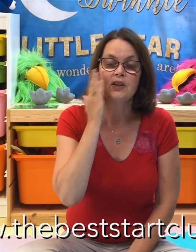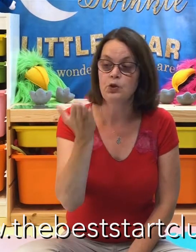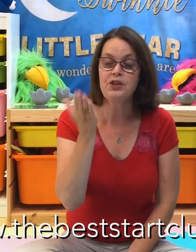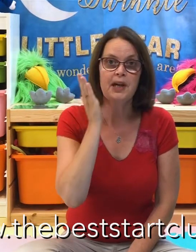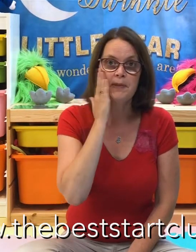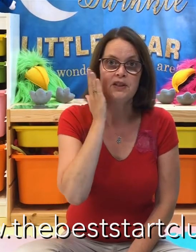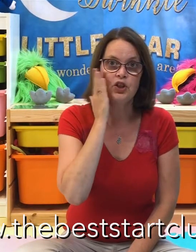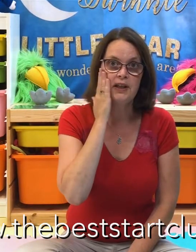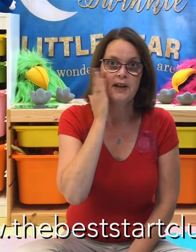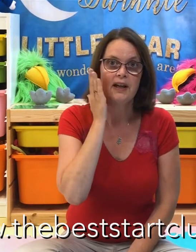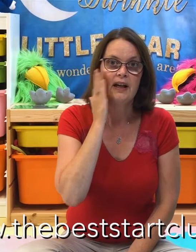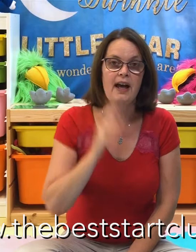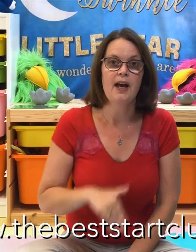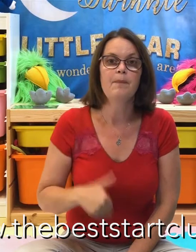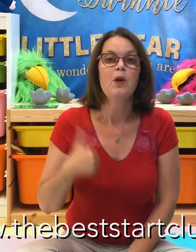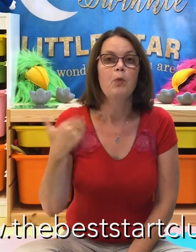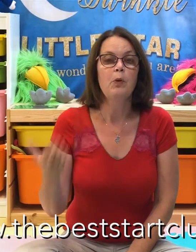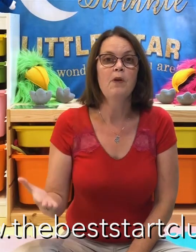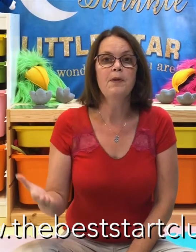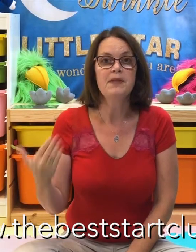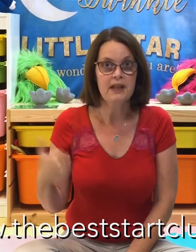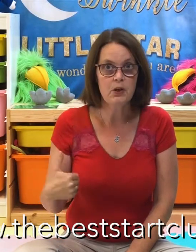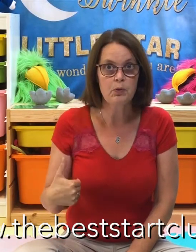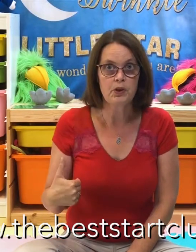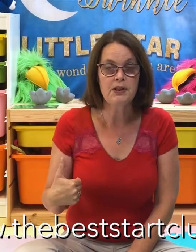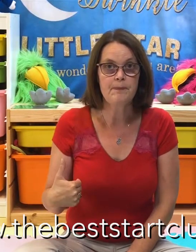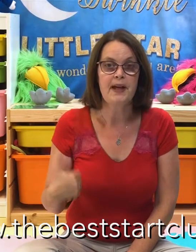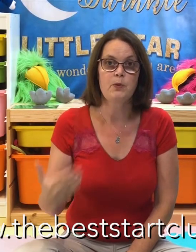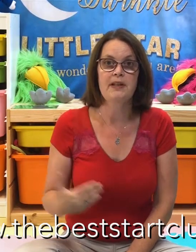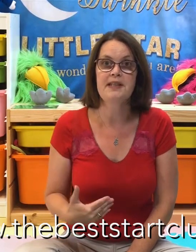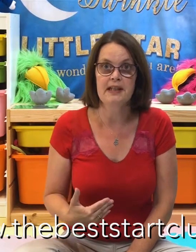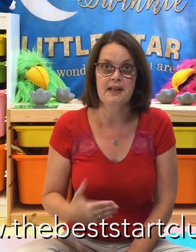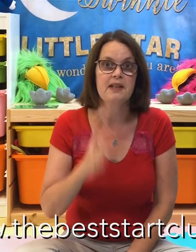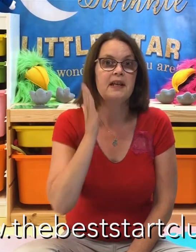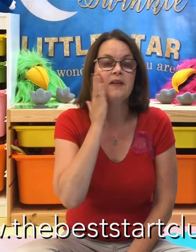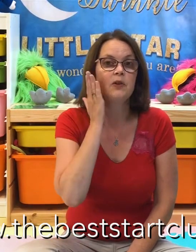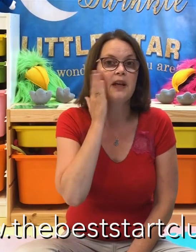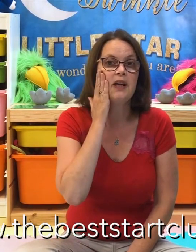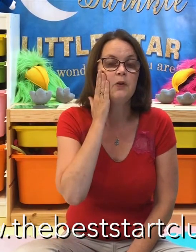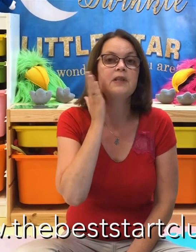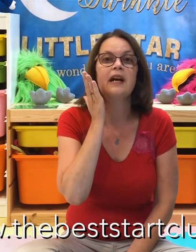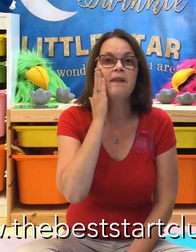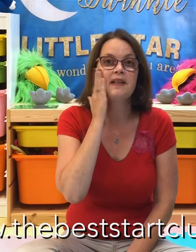just tapping the cheek. But we want them to hear the word as well as seeing it. Yeah, so they hear it and they see